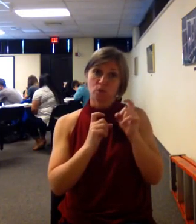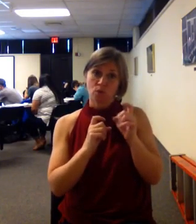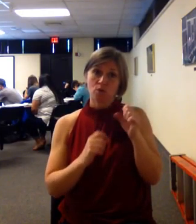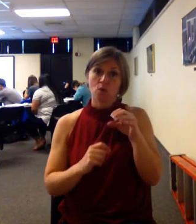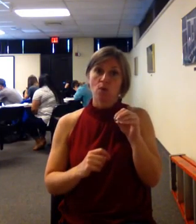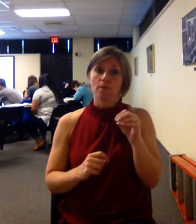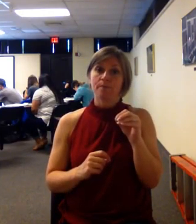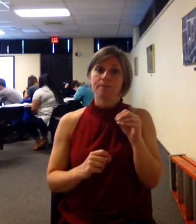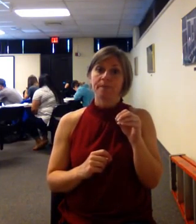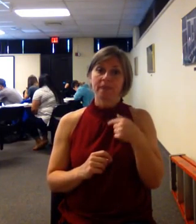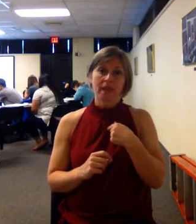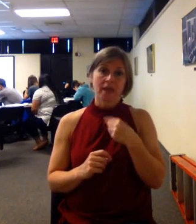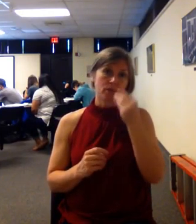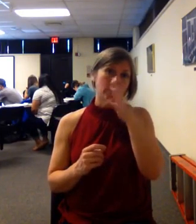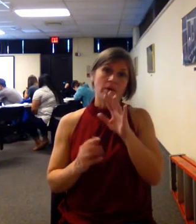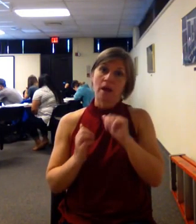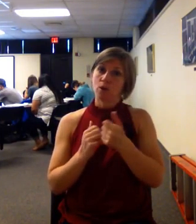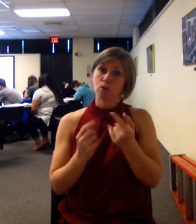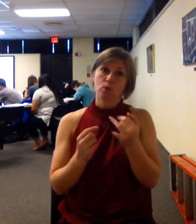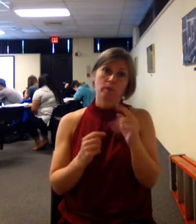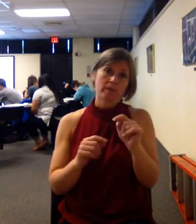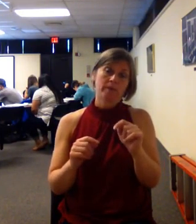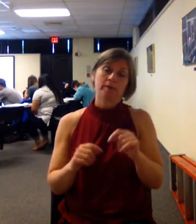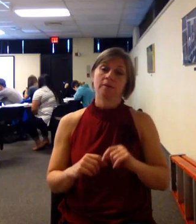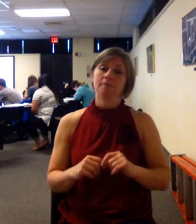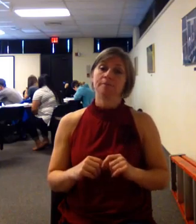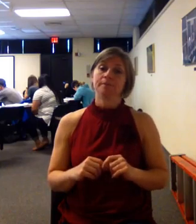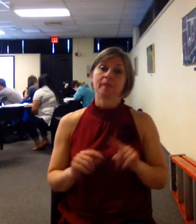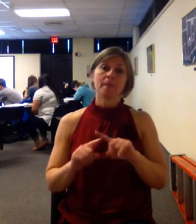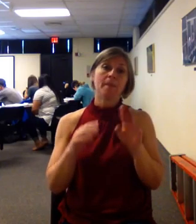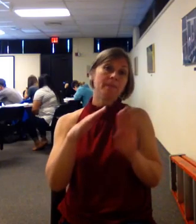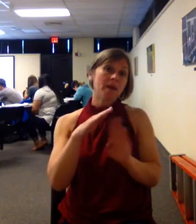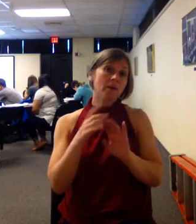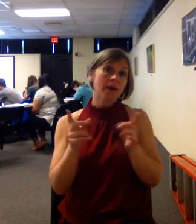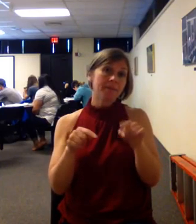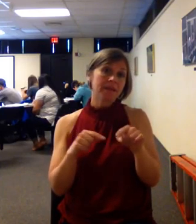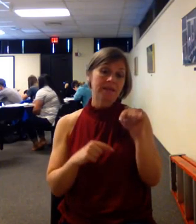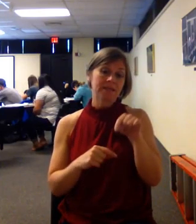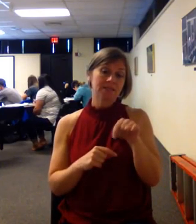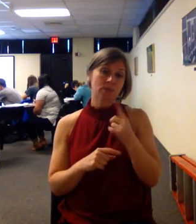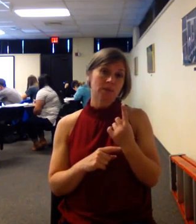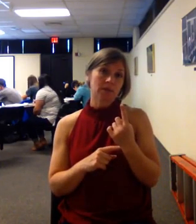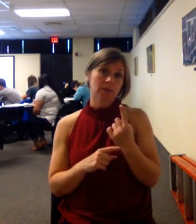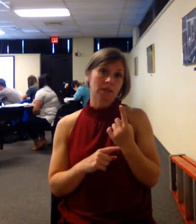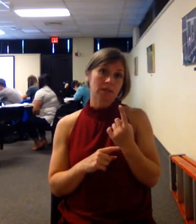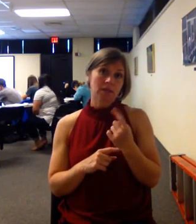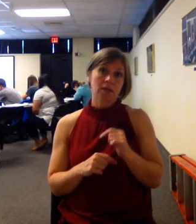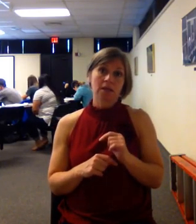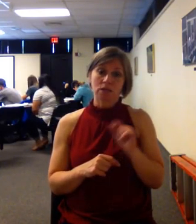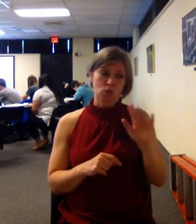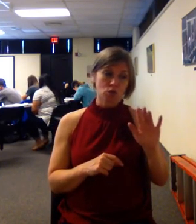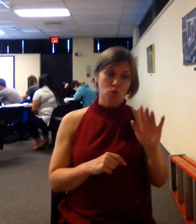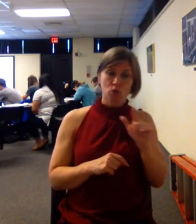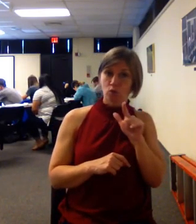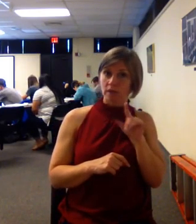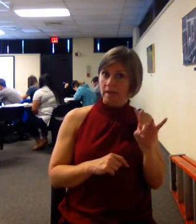So I don't care which way you did it, but basically what's happening in this one is, and in 28 also, so I probably won't talk through